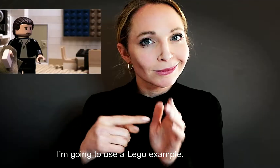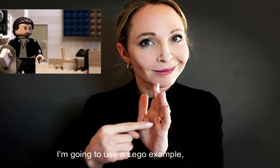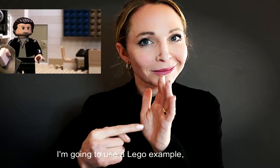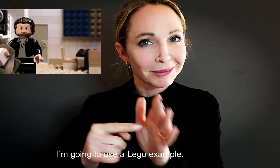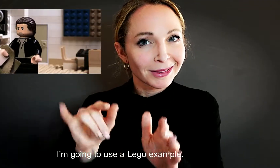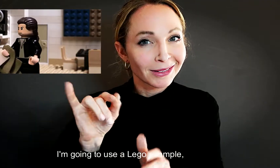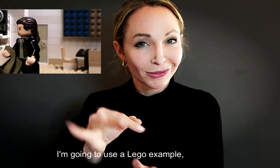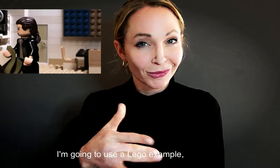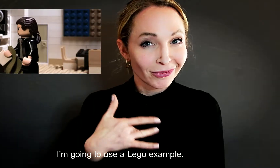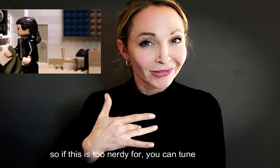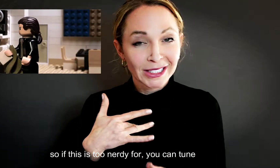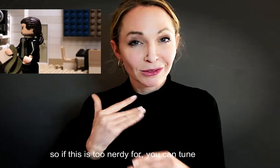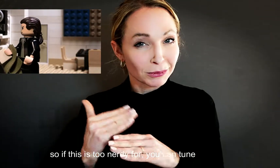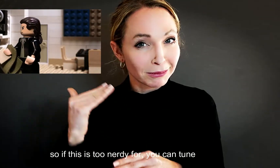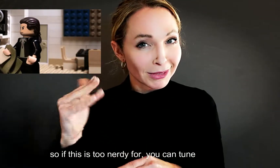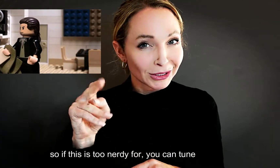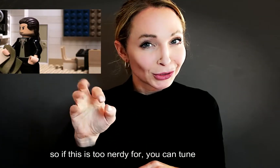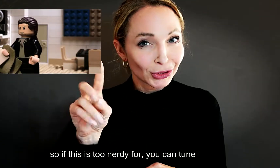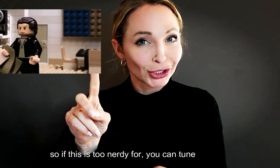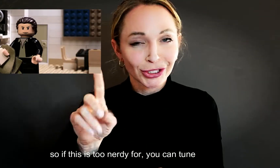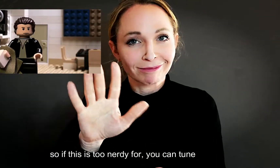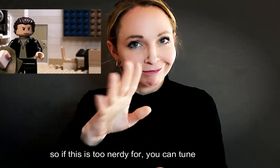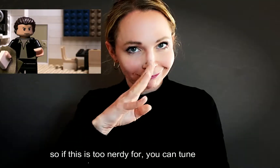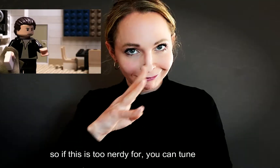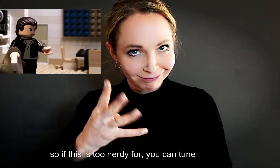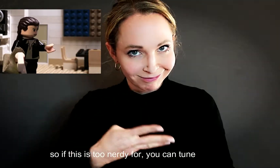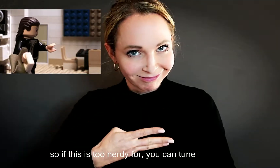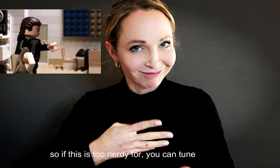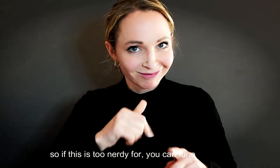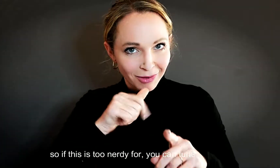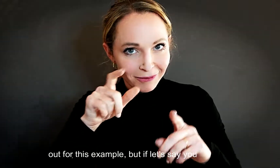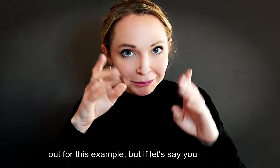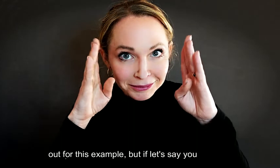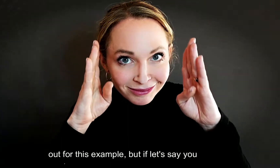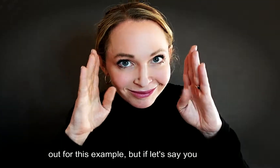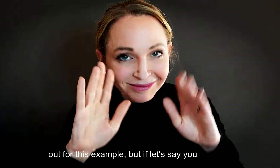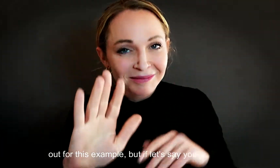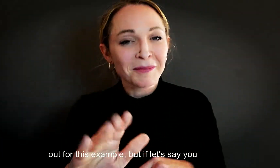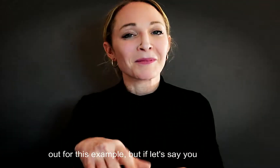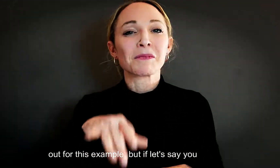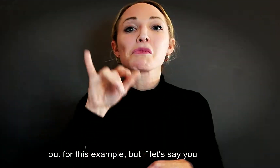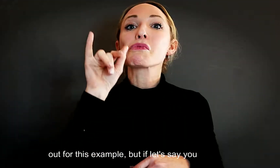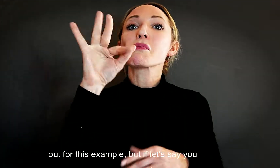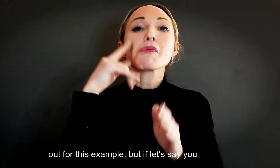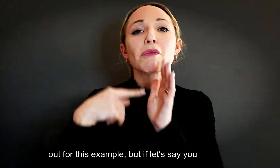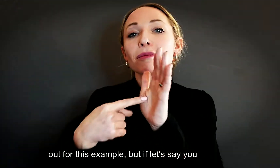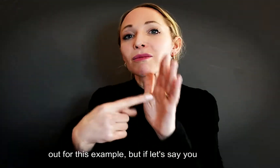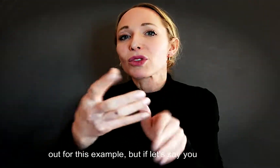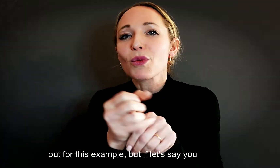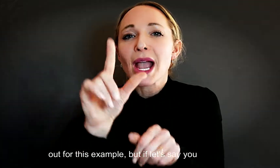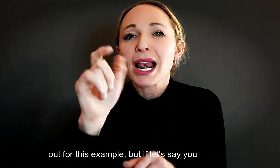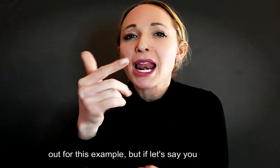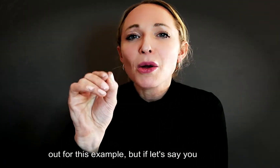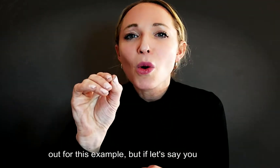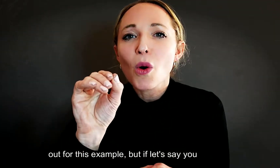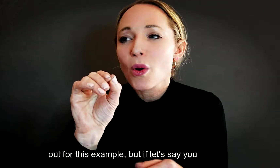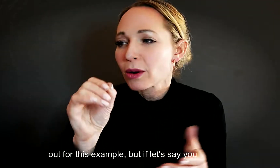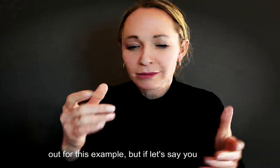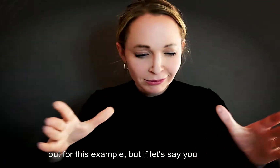a Lego example, so if this is too nerdy for you, you can tune out for this example. But if, let's say, you